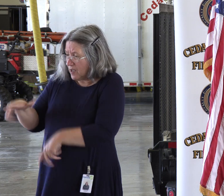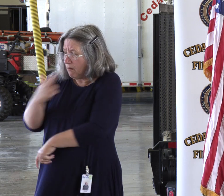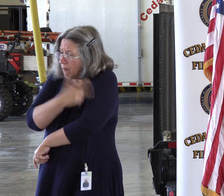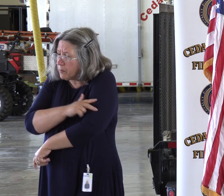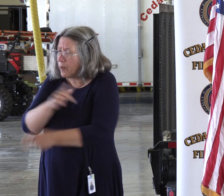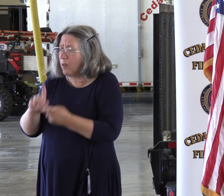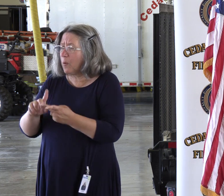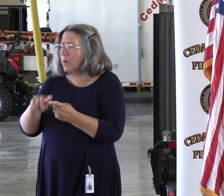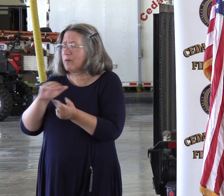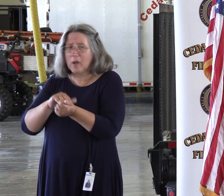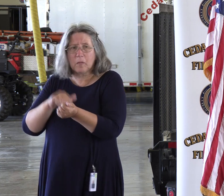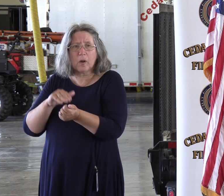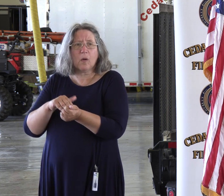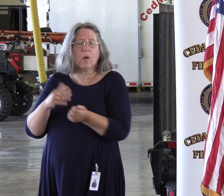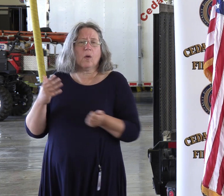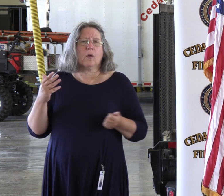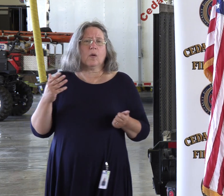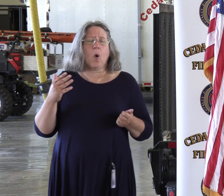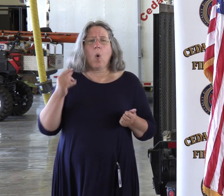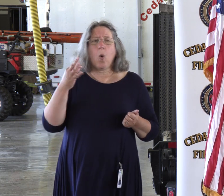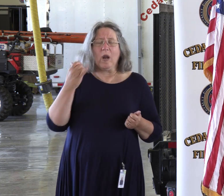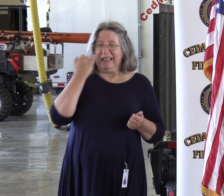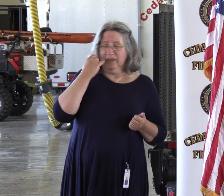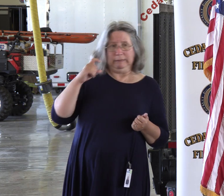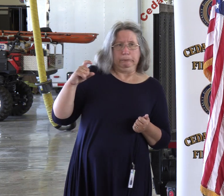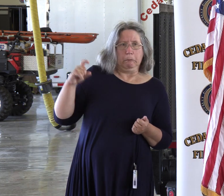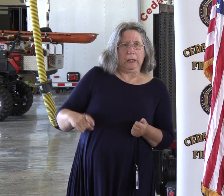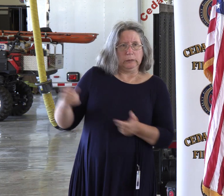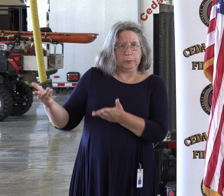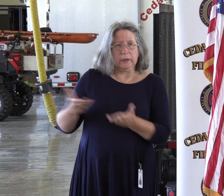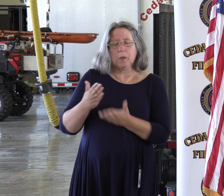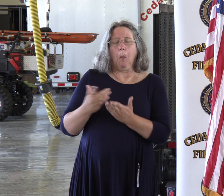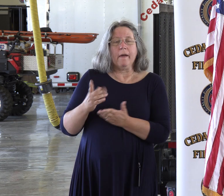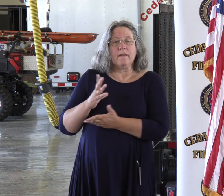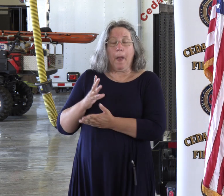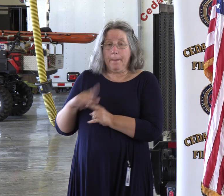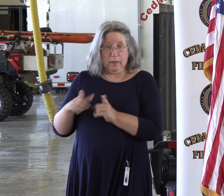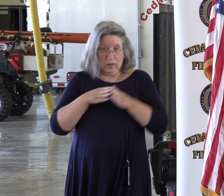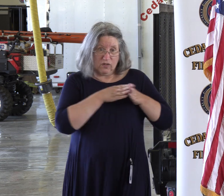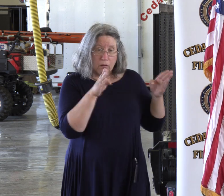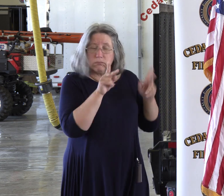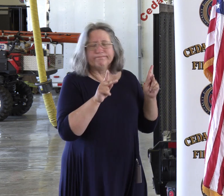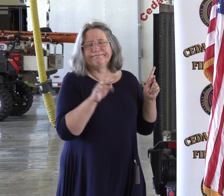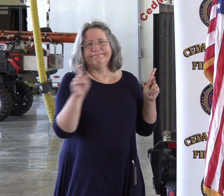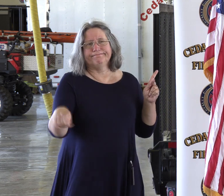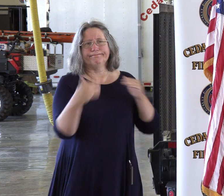or the driver is conducting a necessary transport. As I mentioned